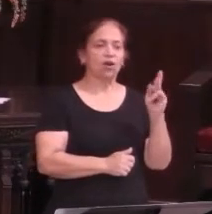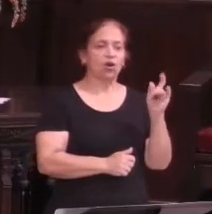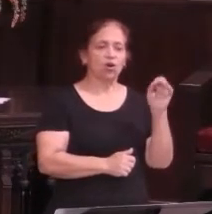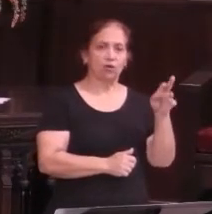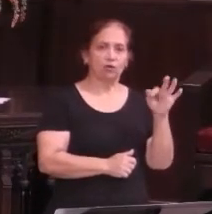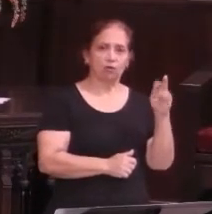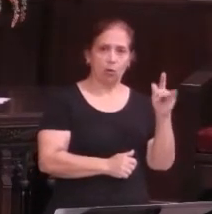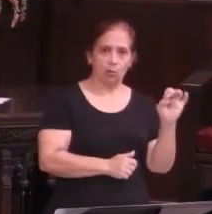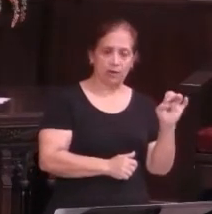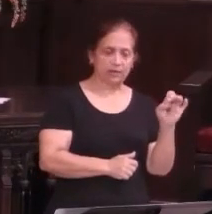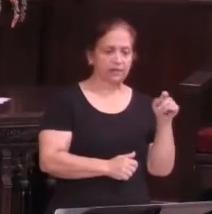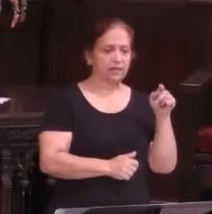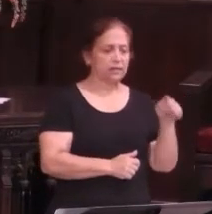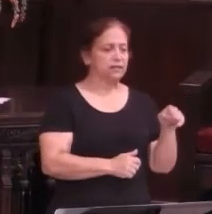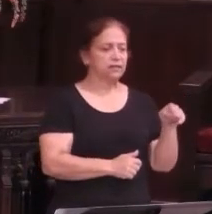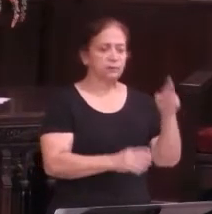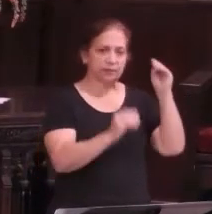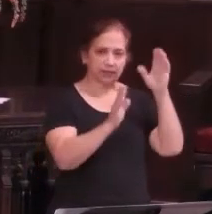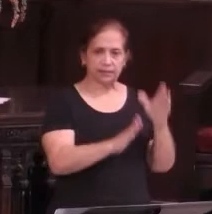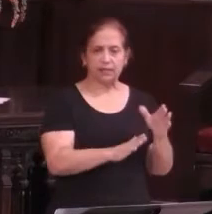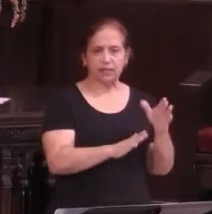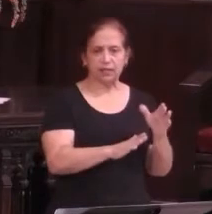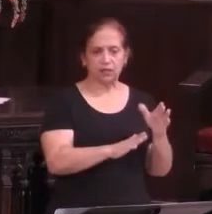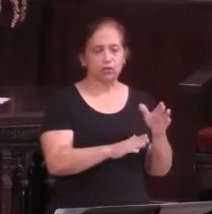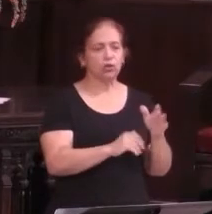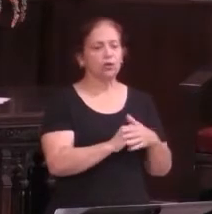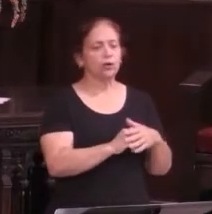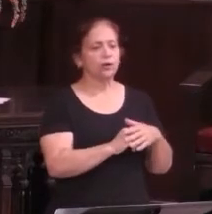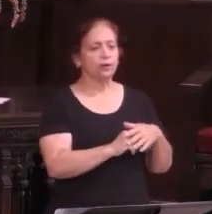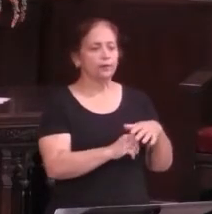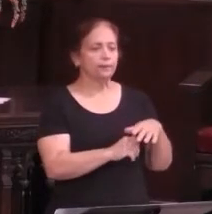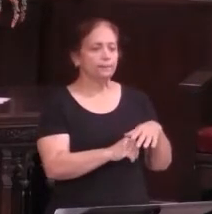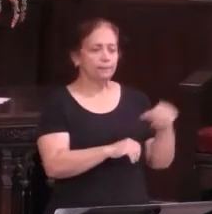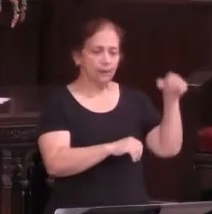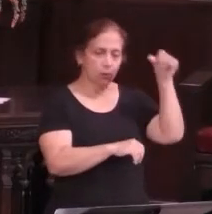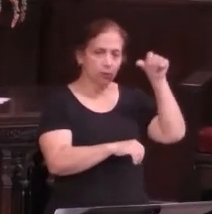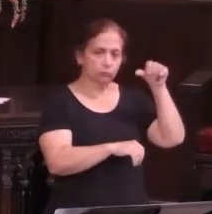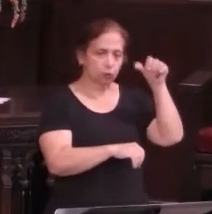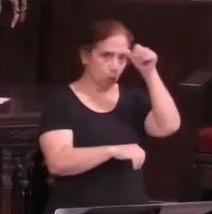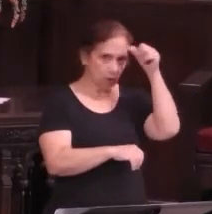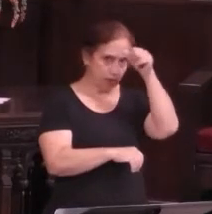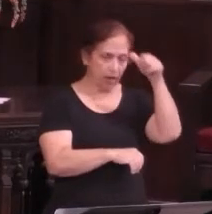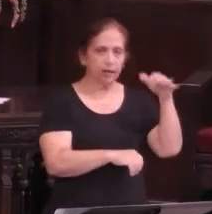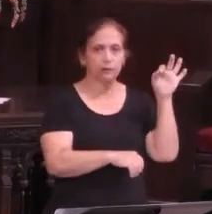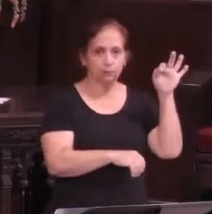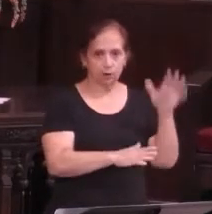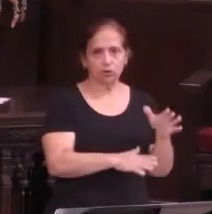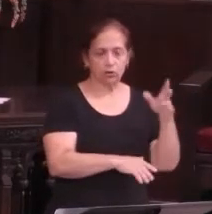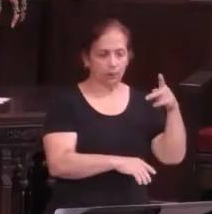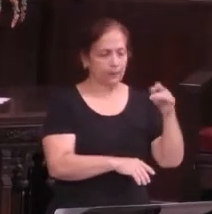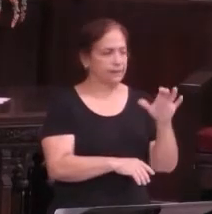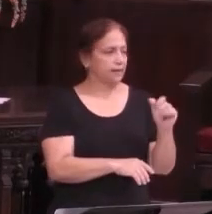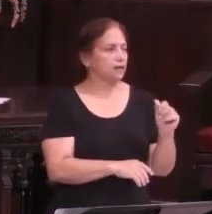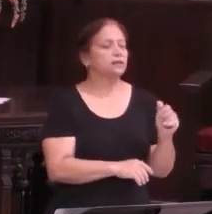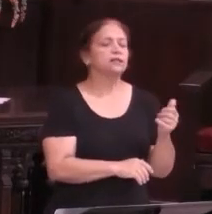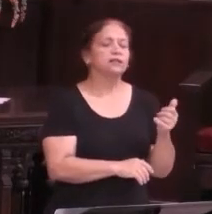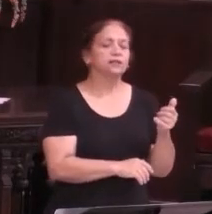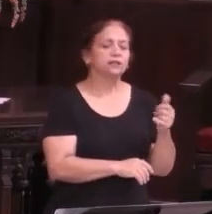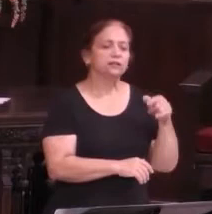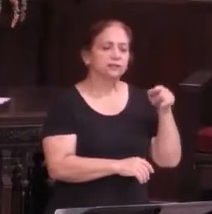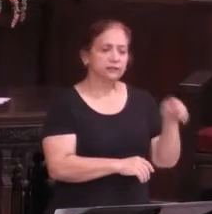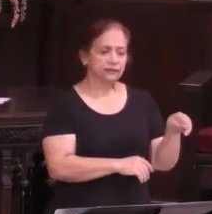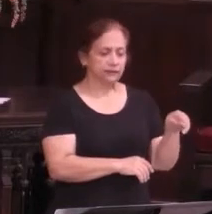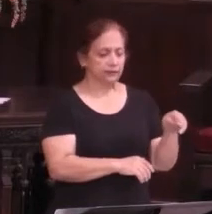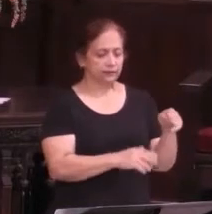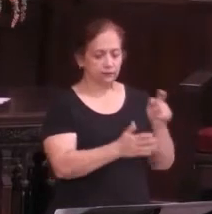preaching professor and an ordained PCUSA minister, in her book Rehearsing Scripture, Discovering